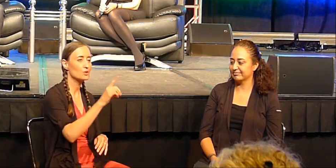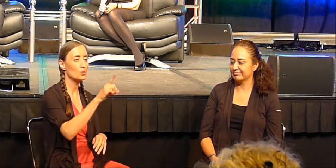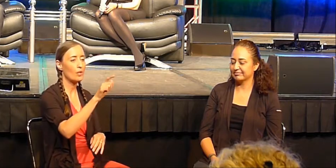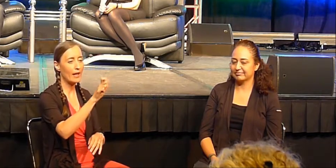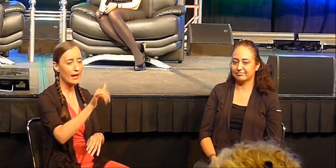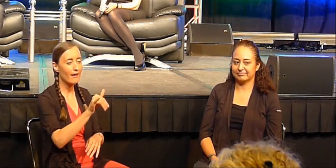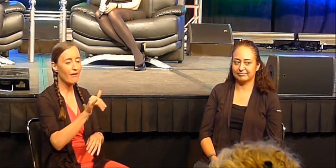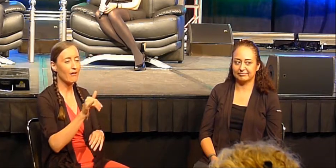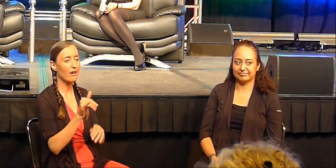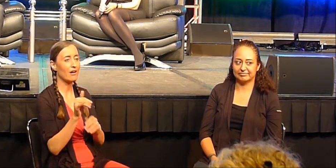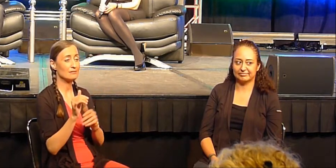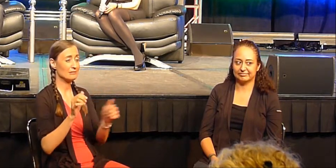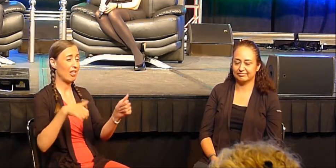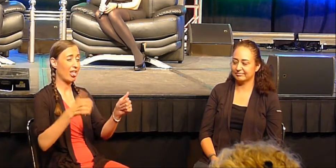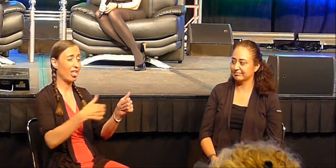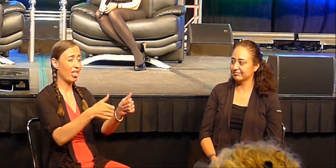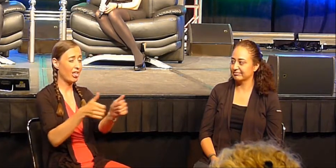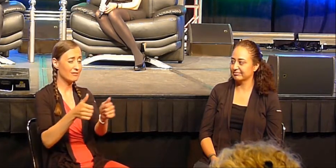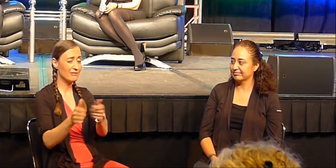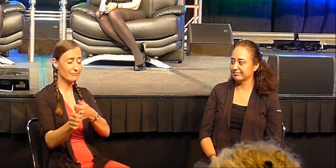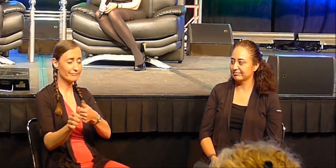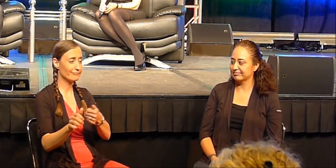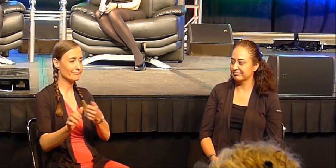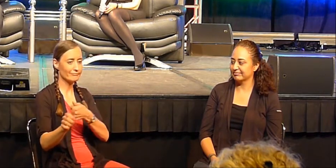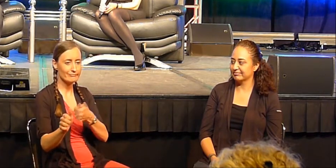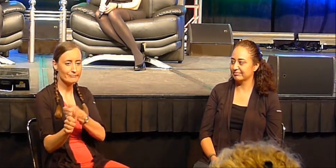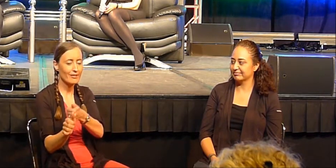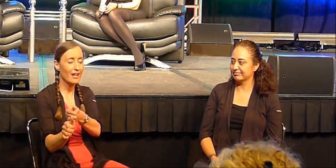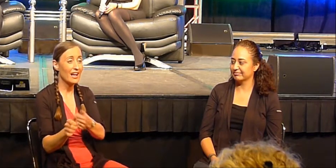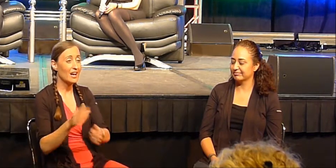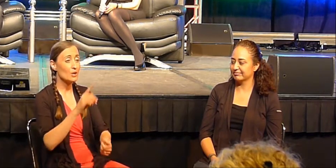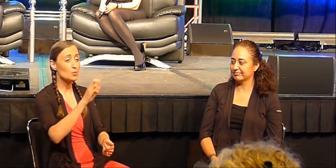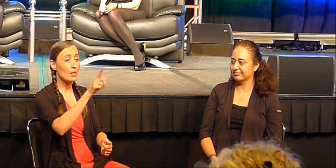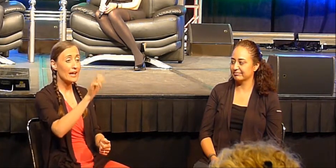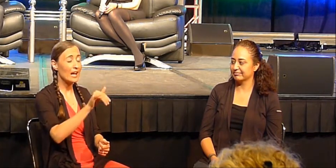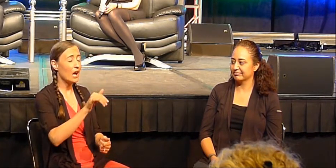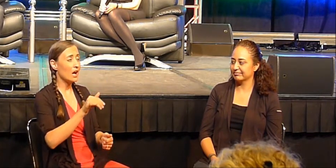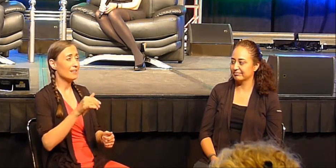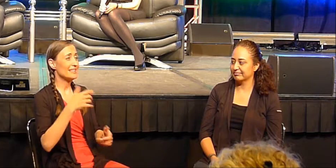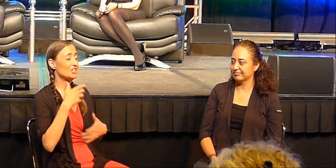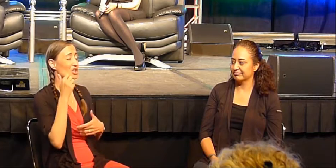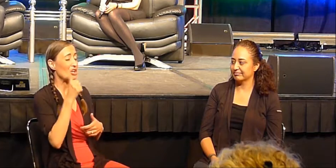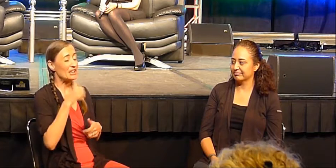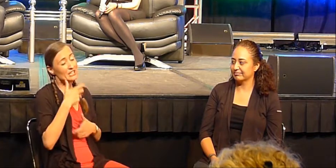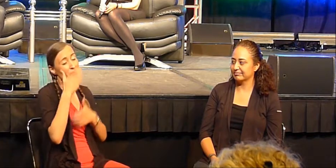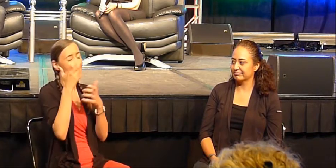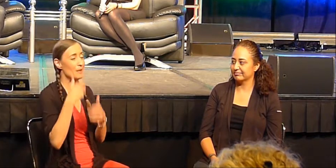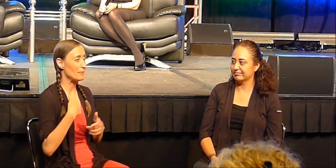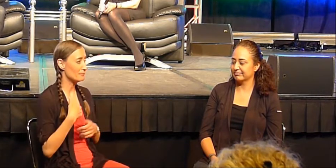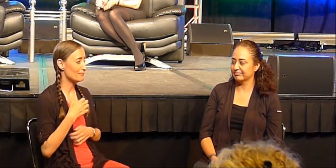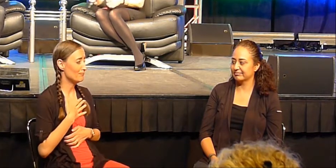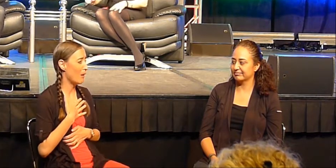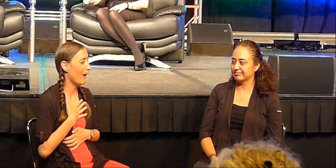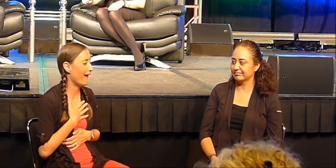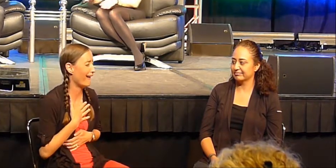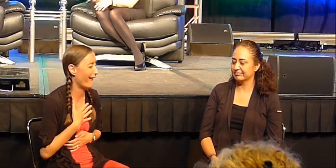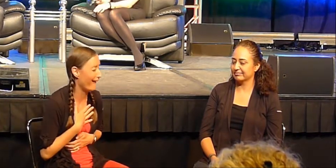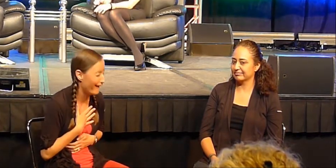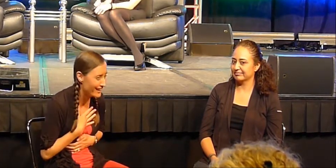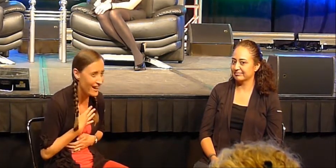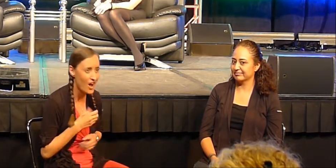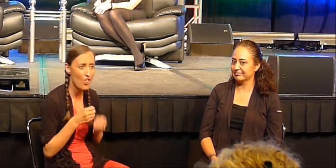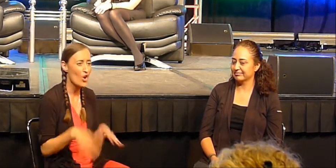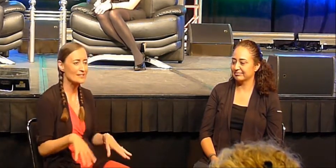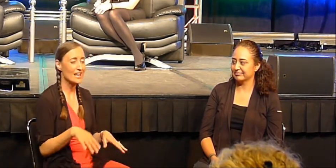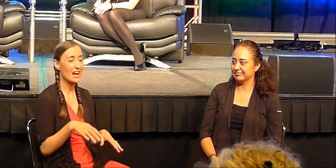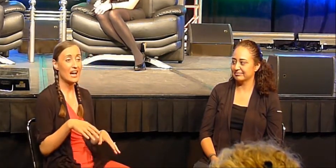by bad guys around a cabin or something. And then Dulé did this little girly scream. He went, ah! And I lost it. I forgot that